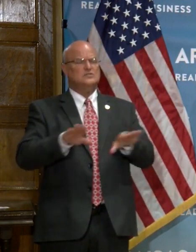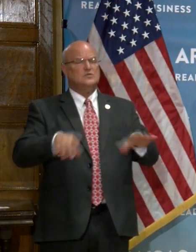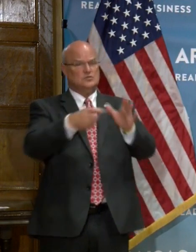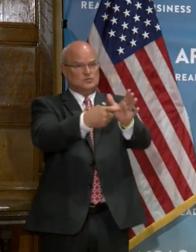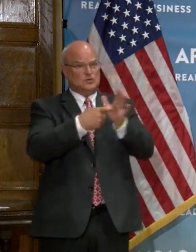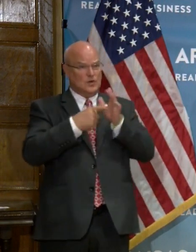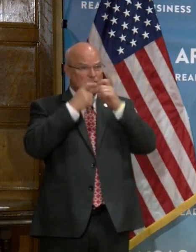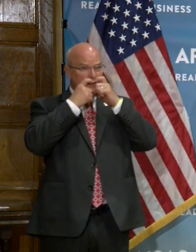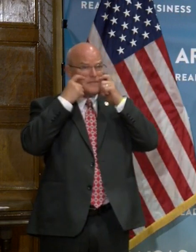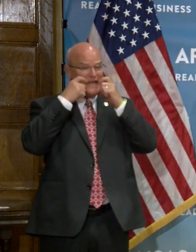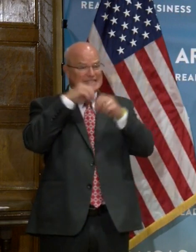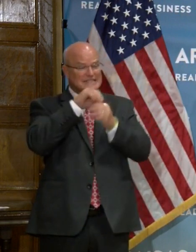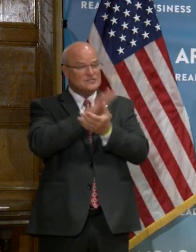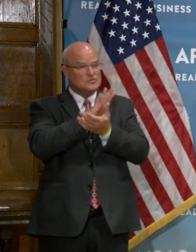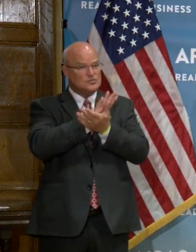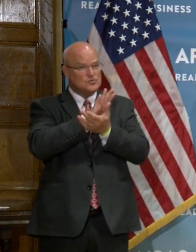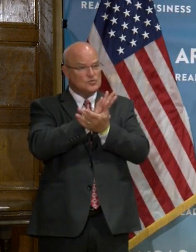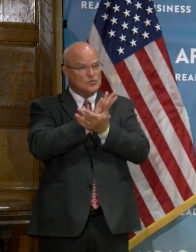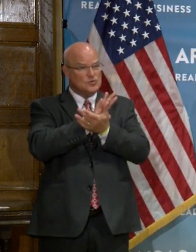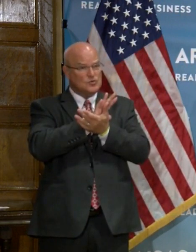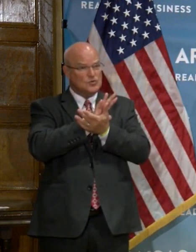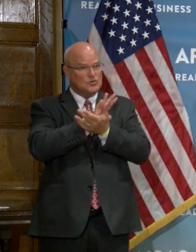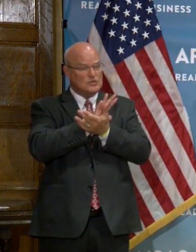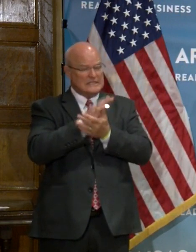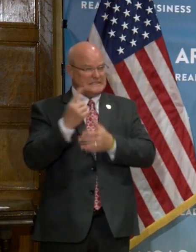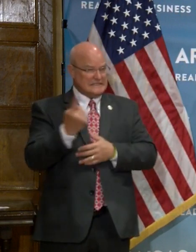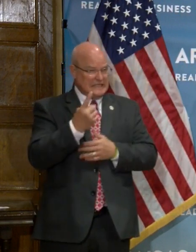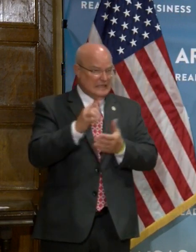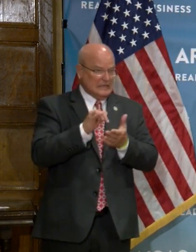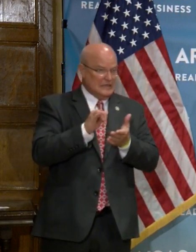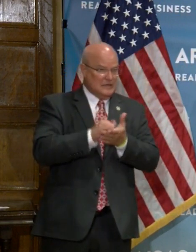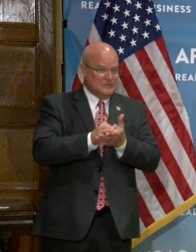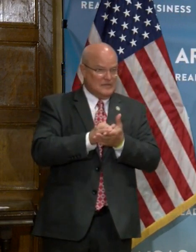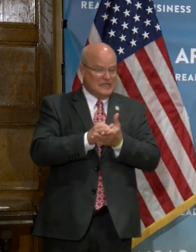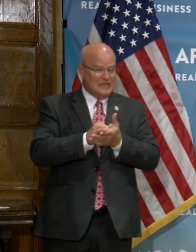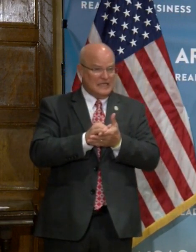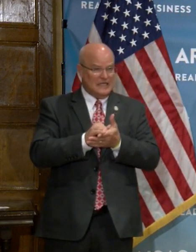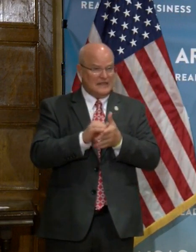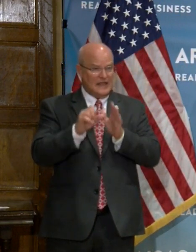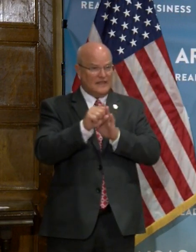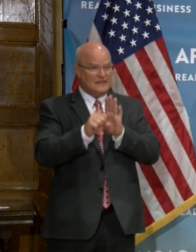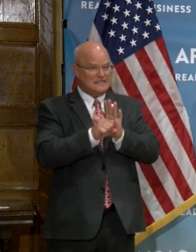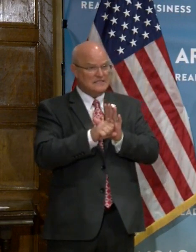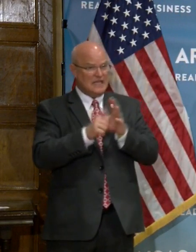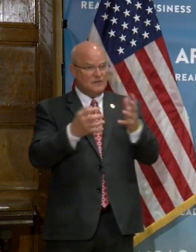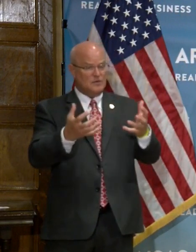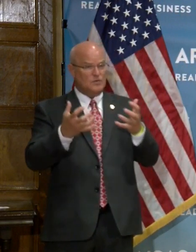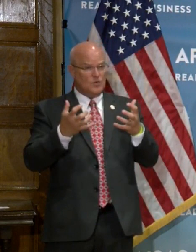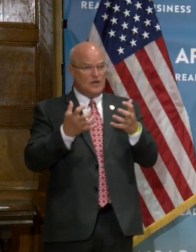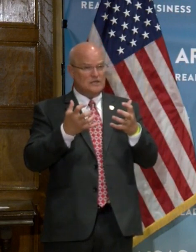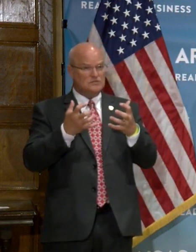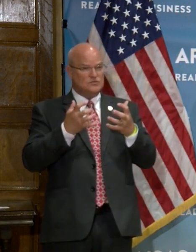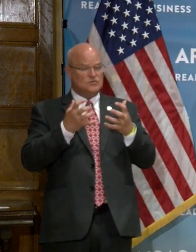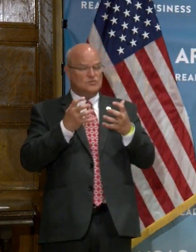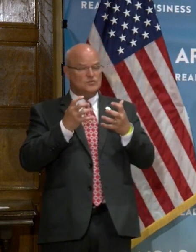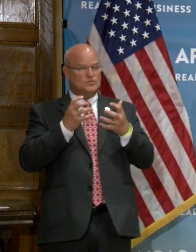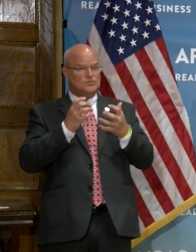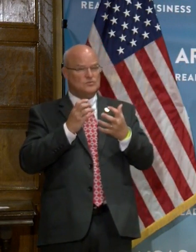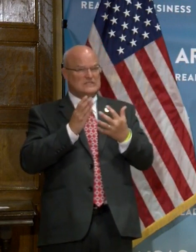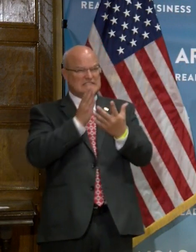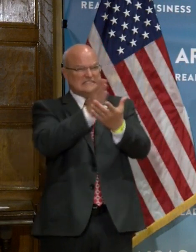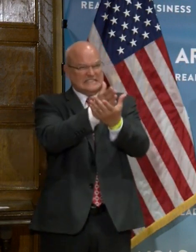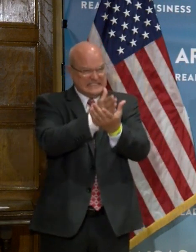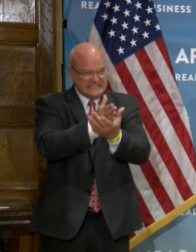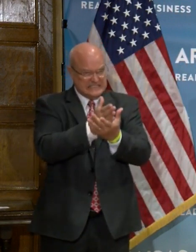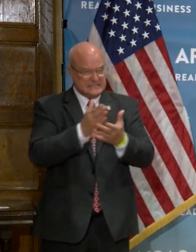wear masks in school, as they are debating, is that something that the state would want to intervene in to